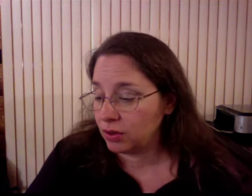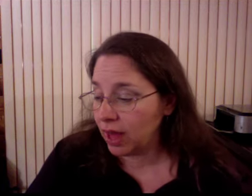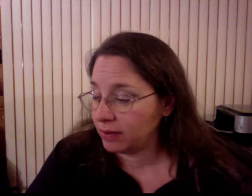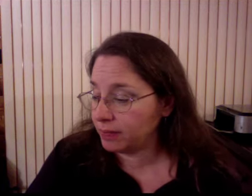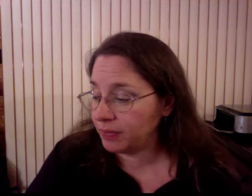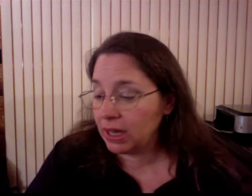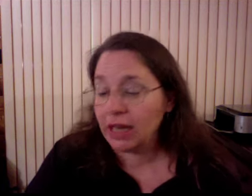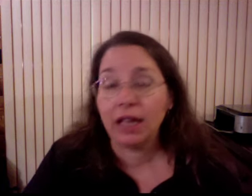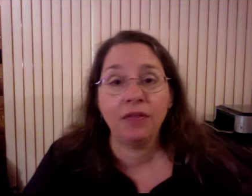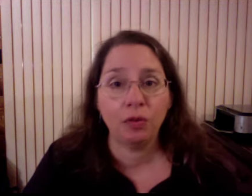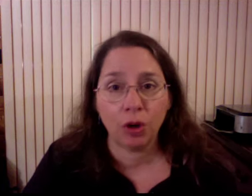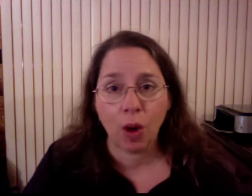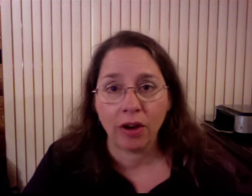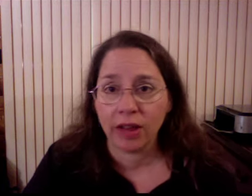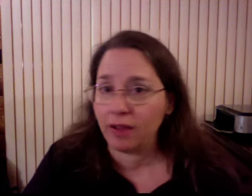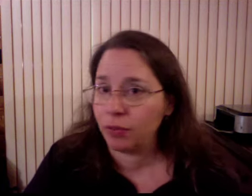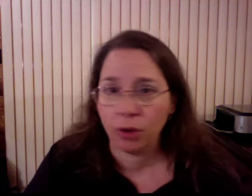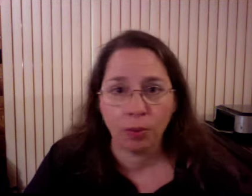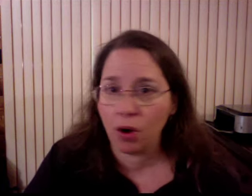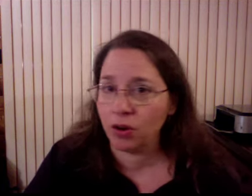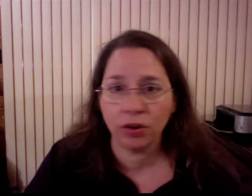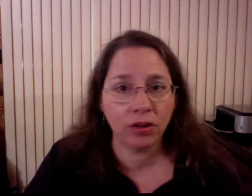that. If you require that from your partner,